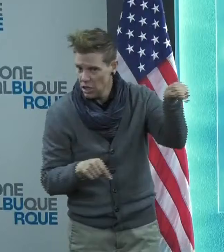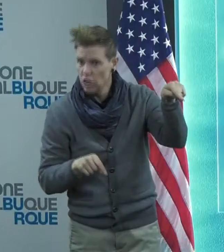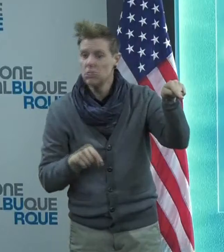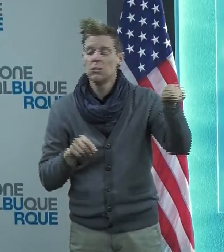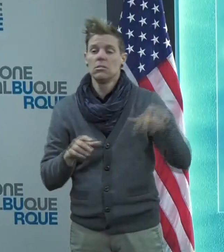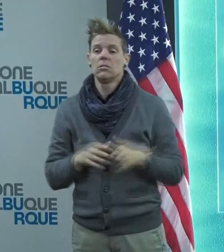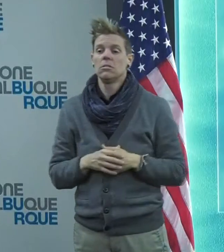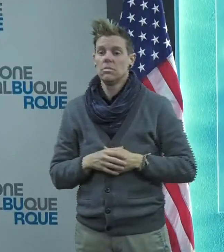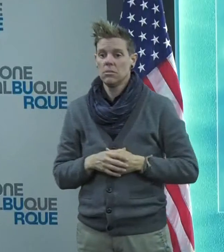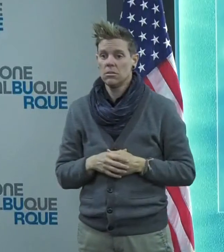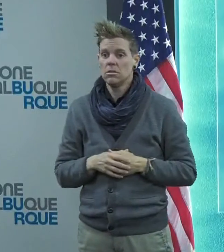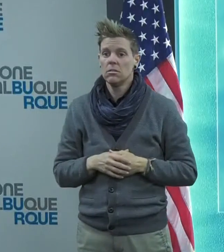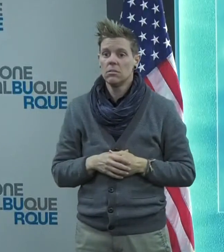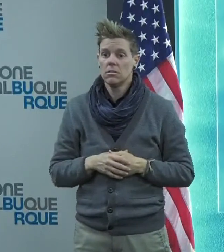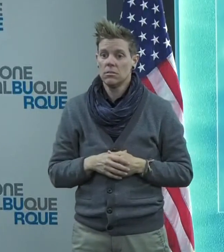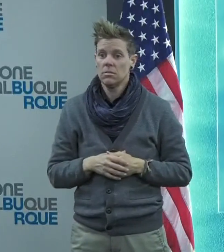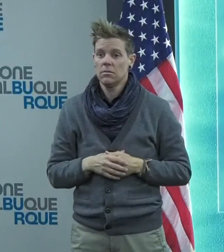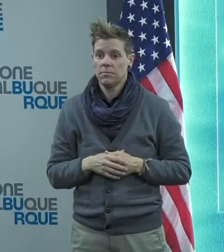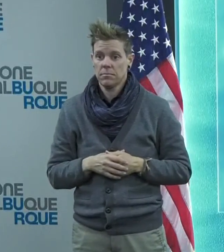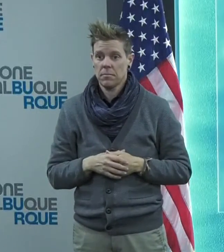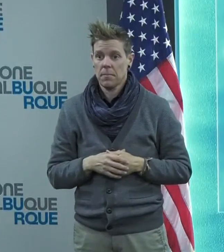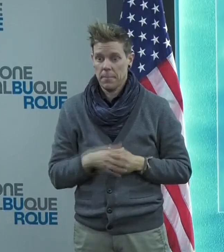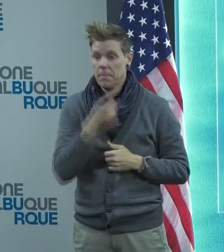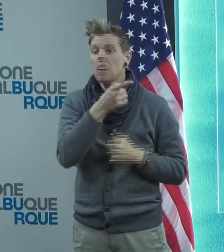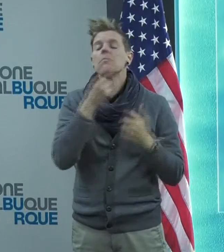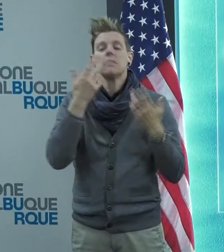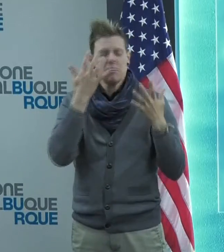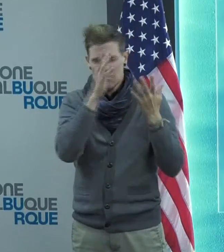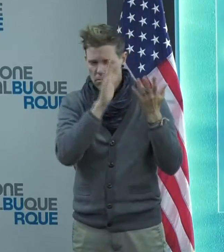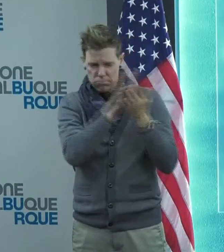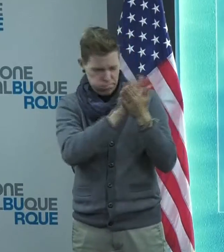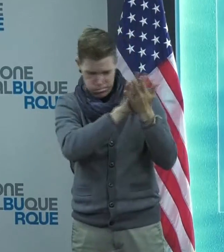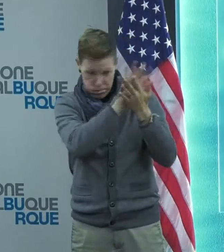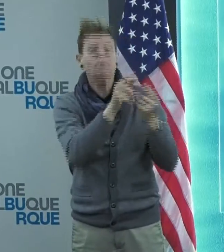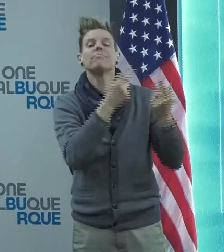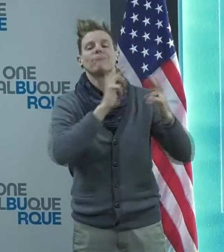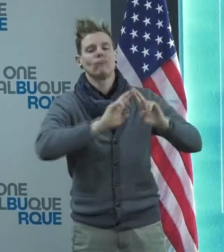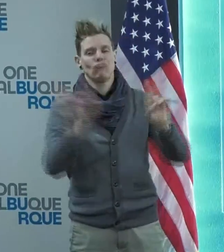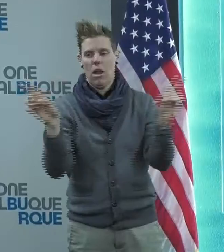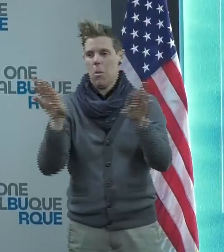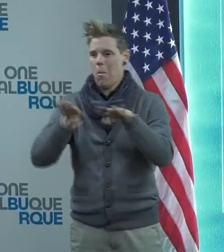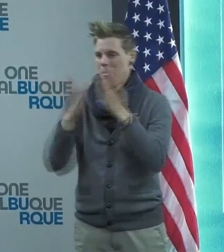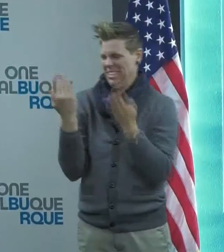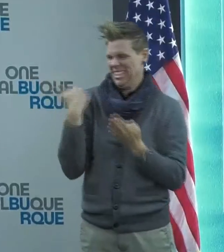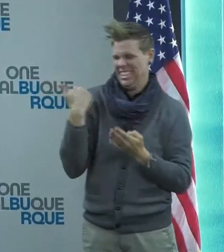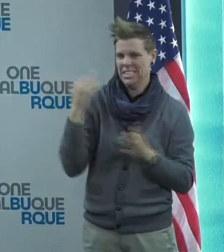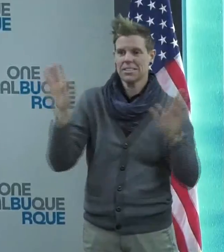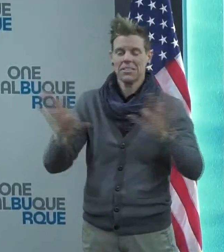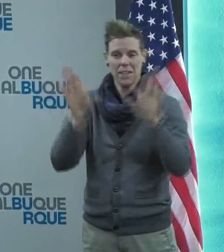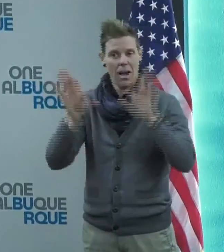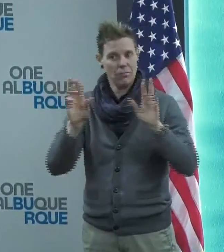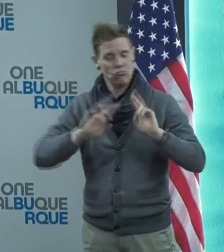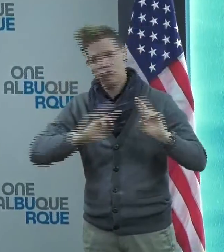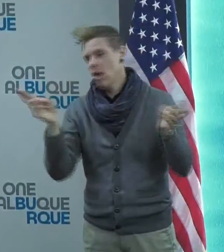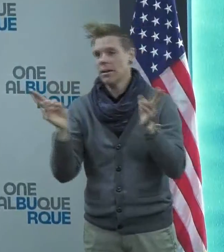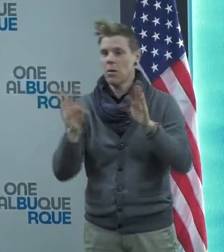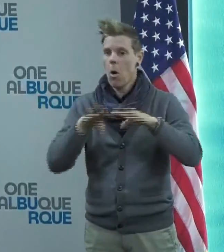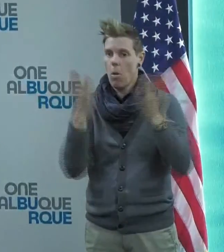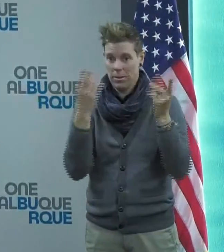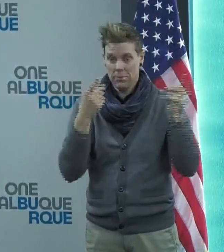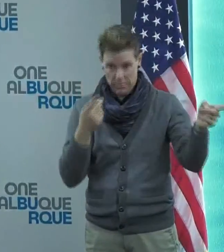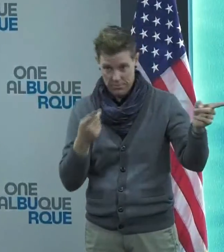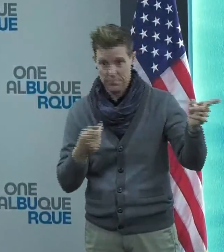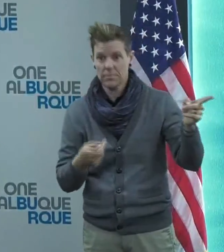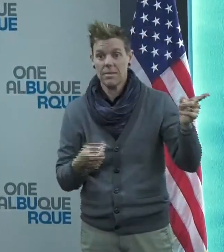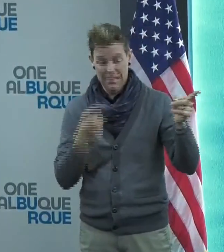able to reopen to new folks on Sunday. This was critical because there had been an outbreak there. We were able to safely